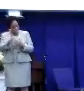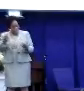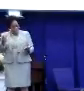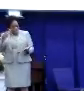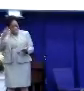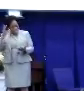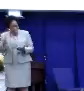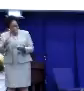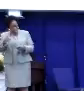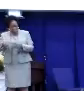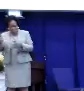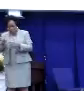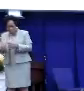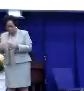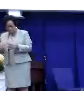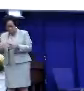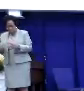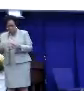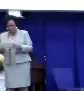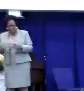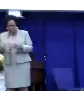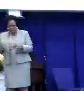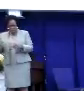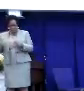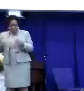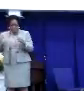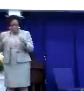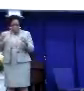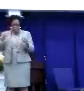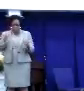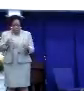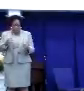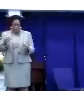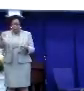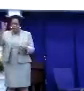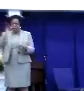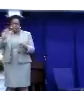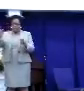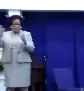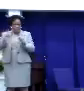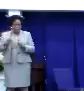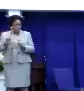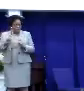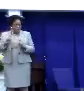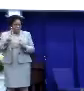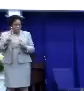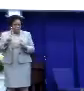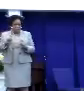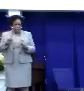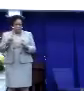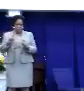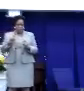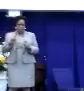I saw 6 different powers that God had given us. This morning, I wanted to talk about it. I did. I'm telling